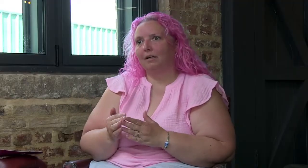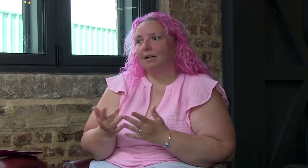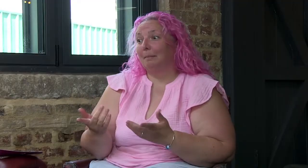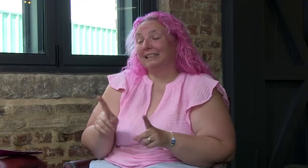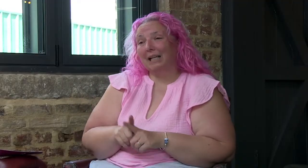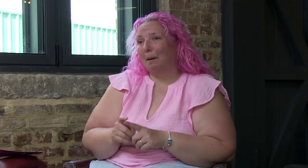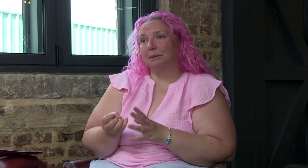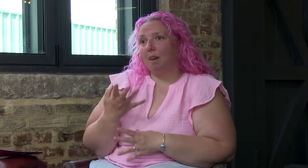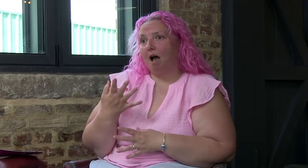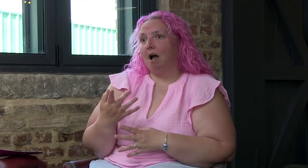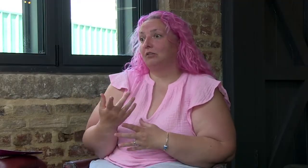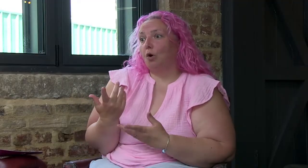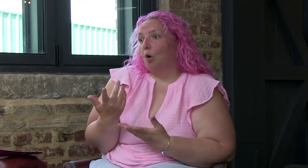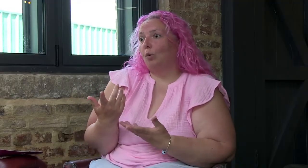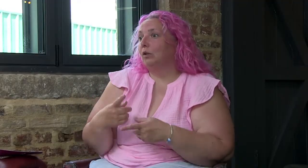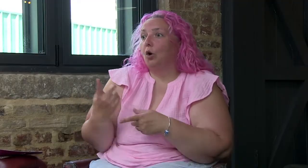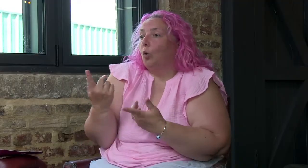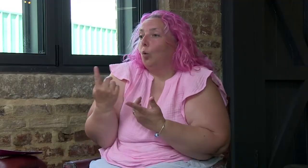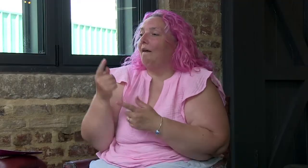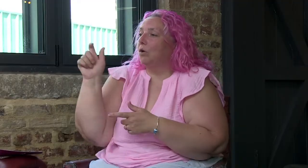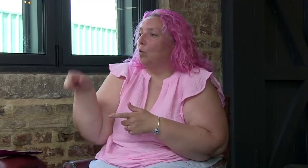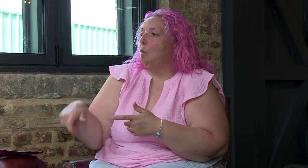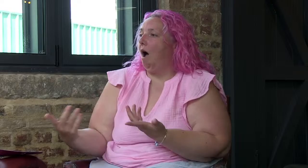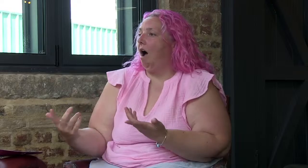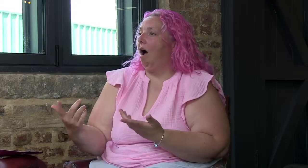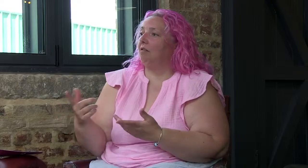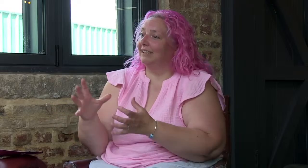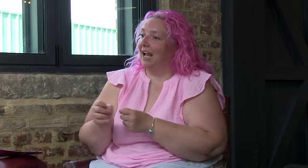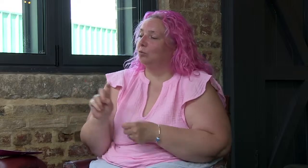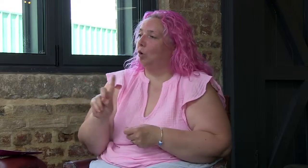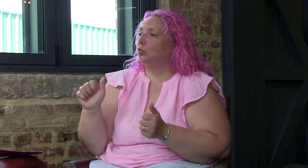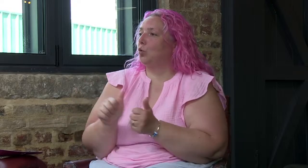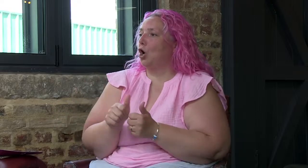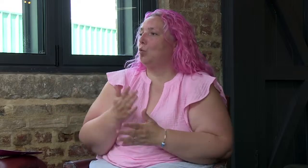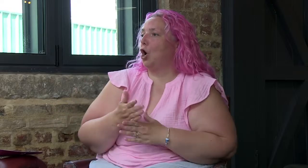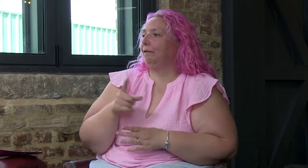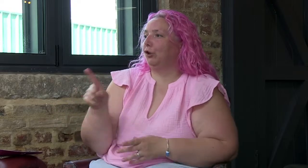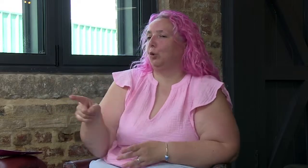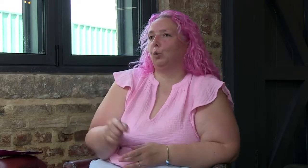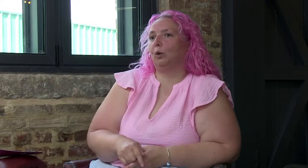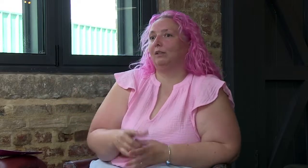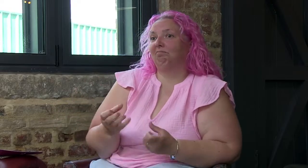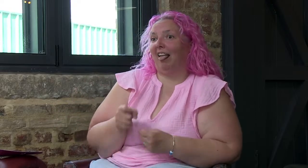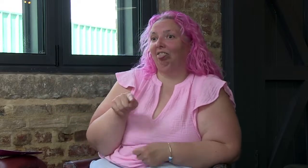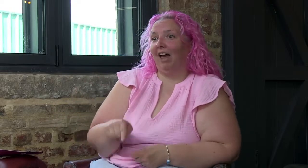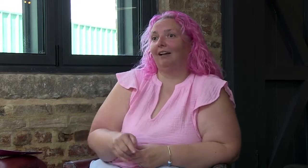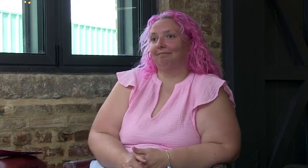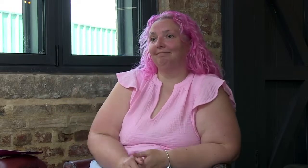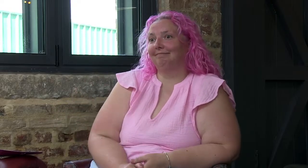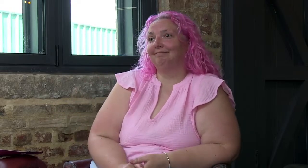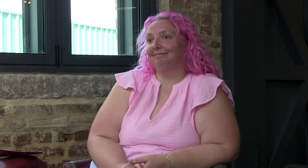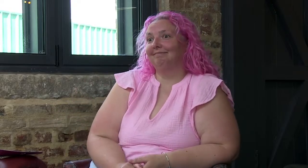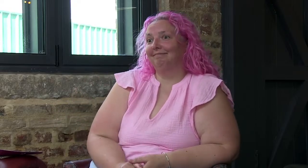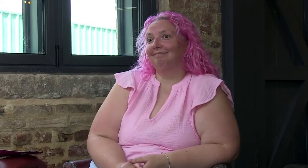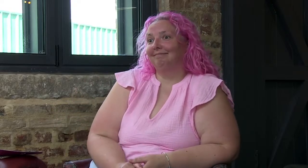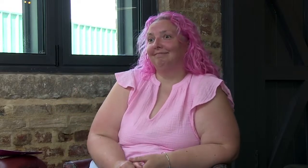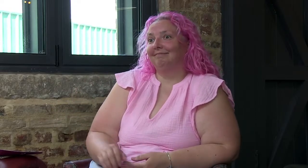personality, what you do at home. And it's the same as plants, I think. So whoever you are, you just need to find out what suits you.